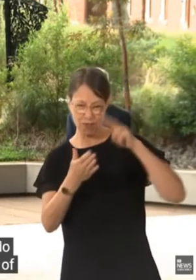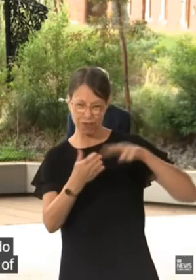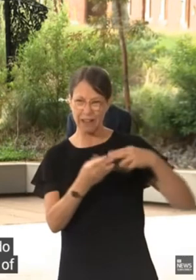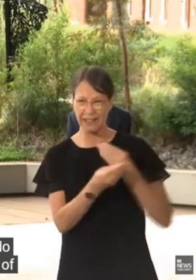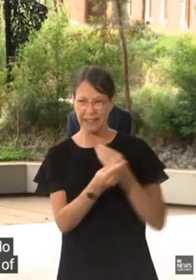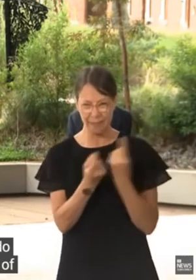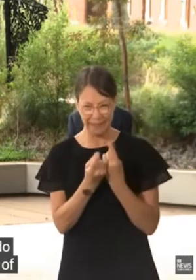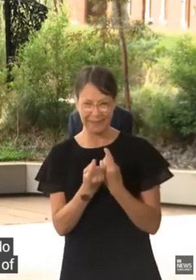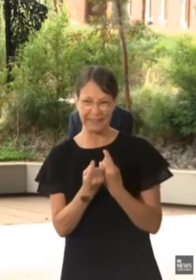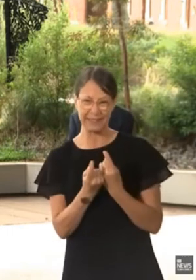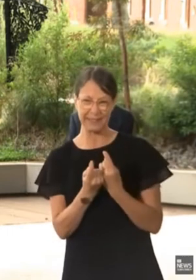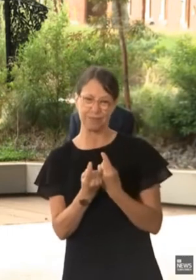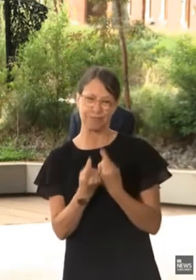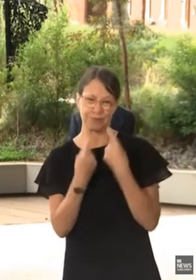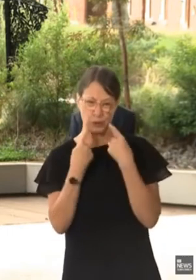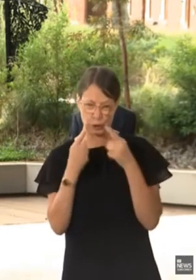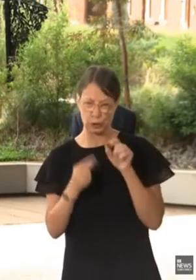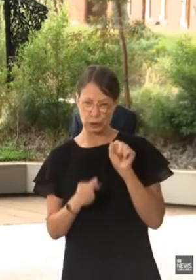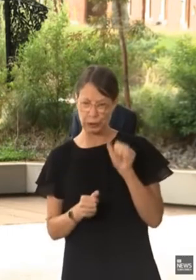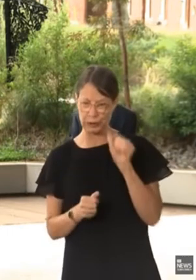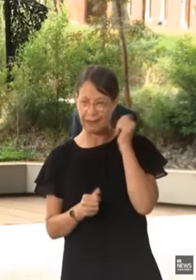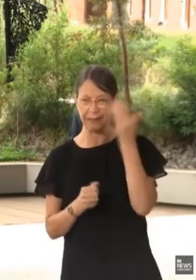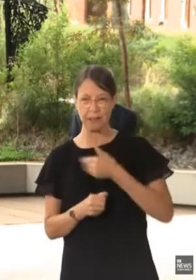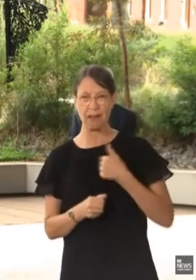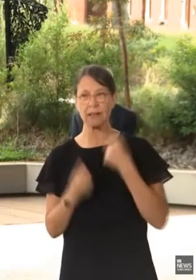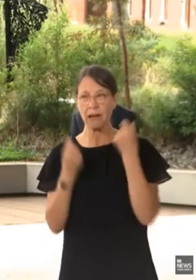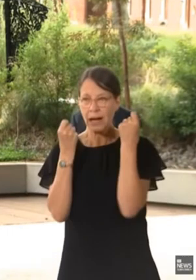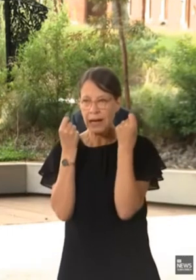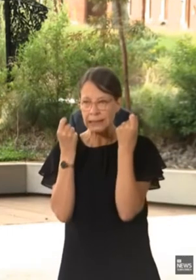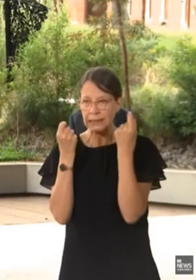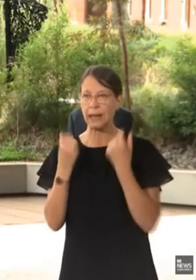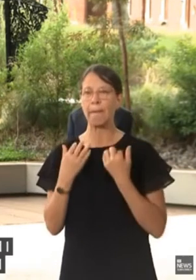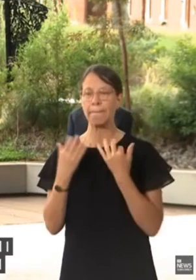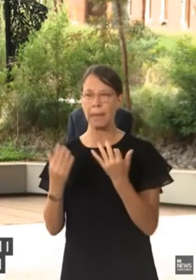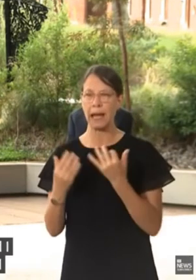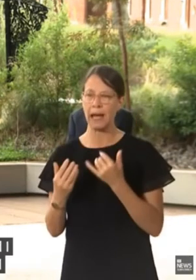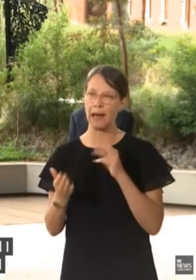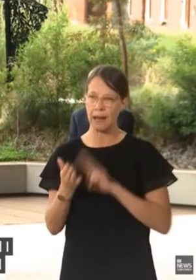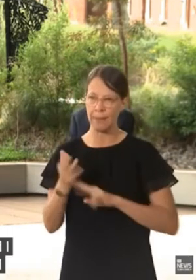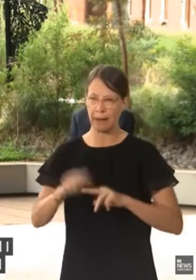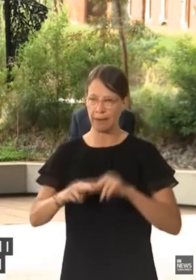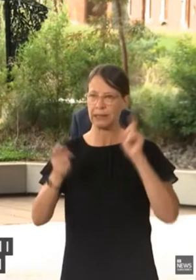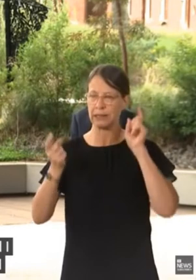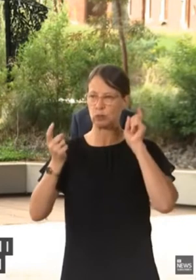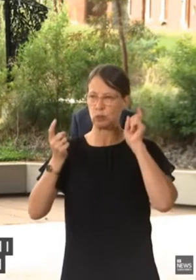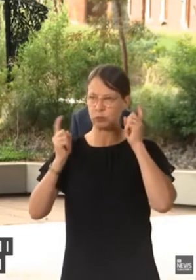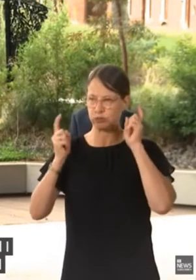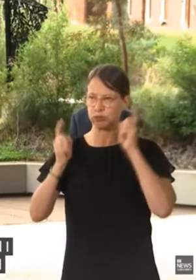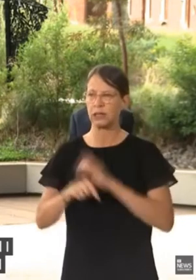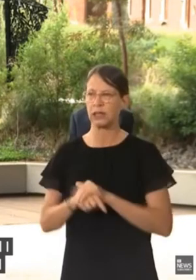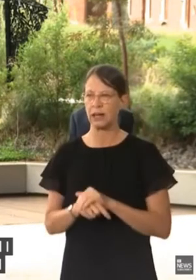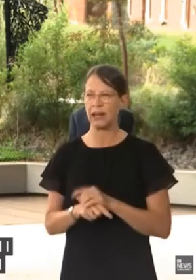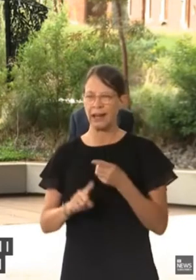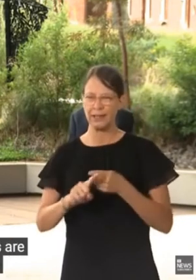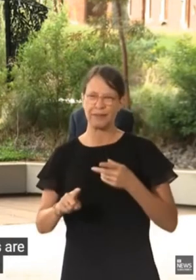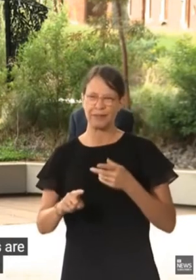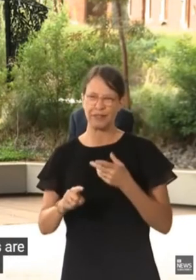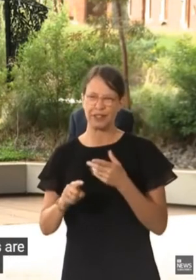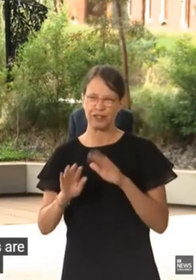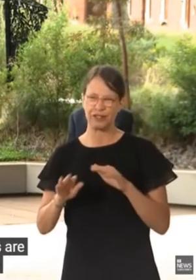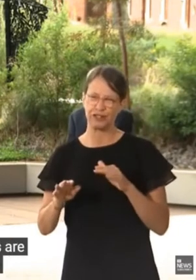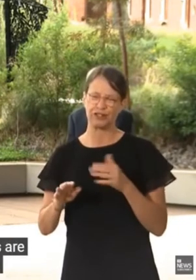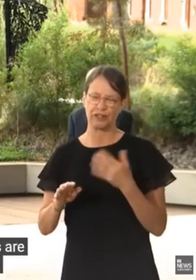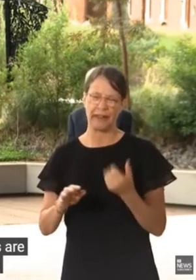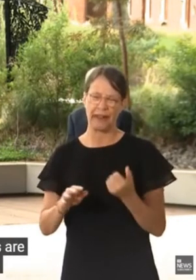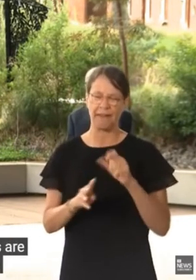I completely appreciate and understand that many parents are anxious, particularly those parents who have children